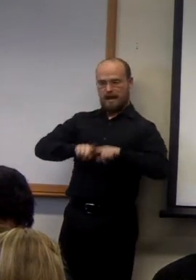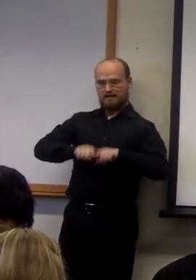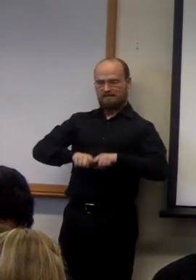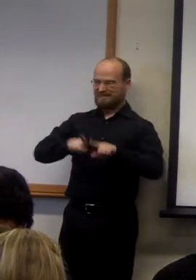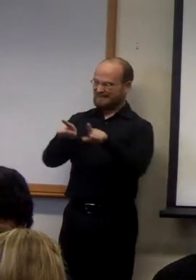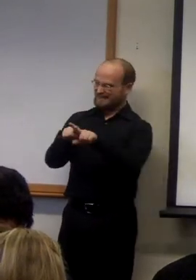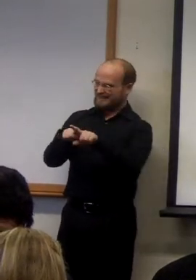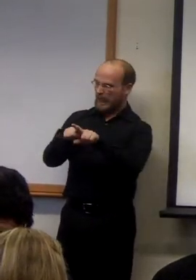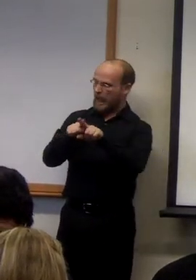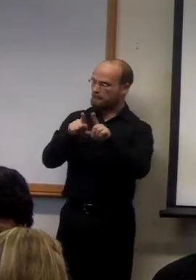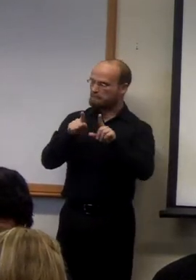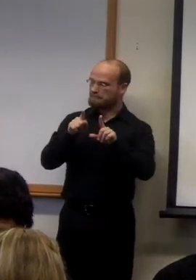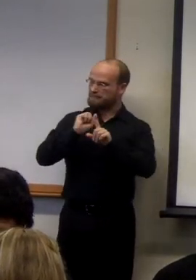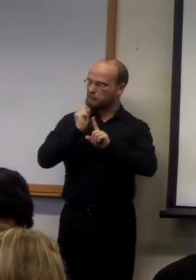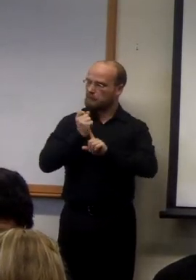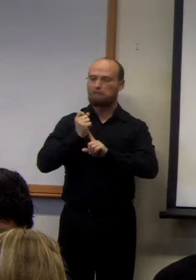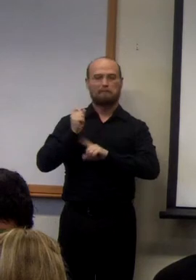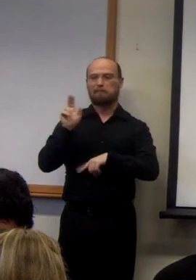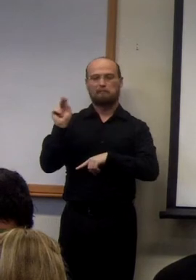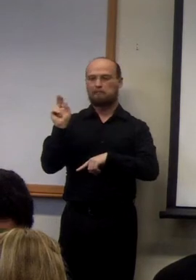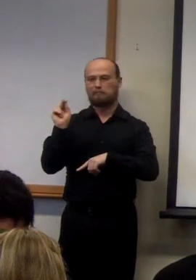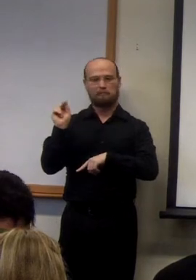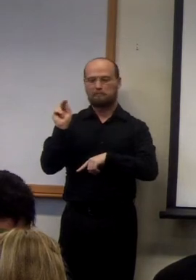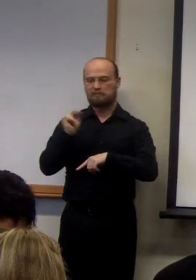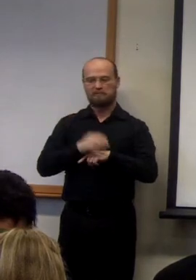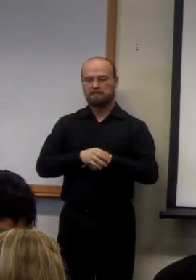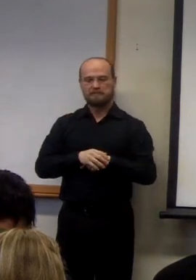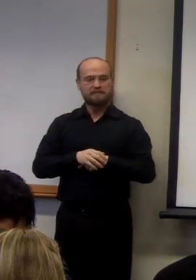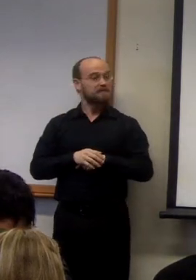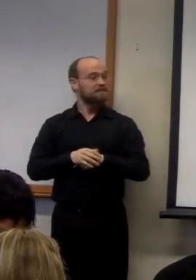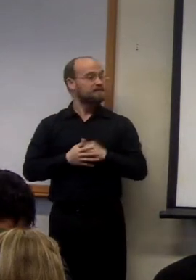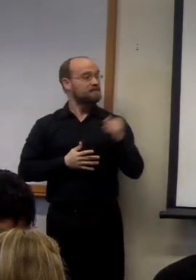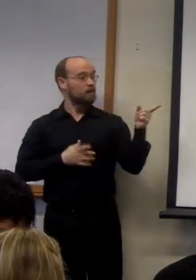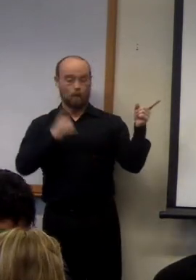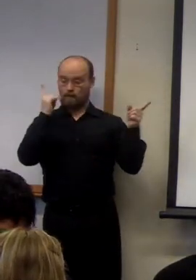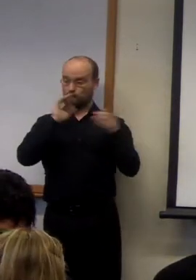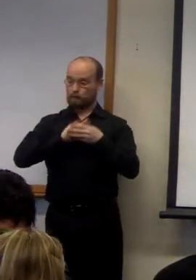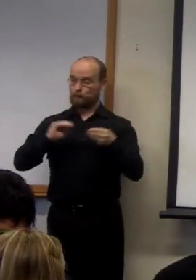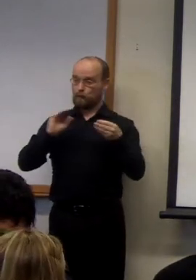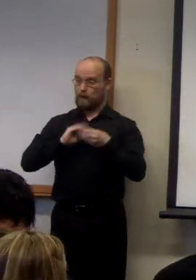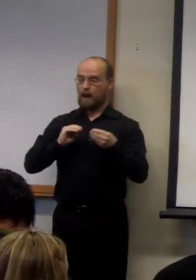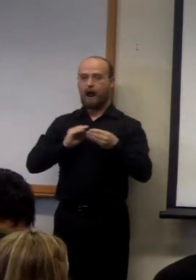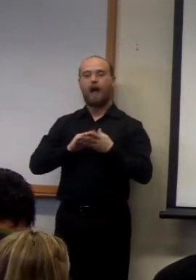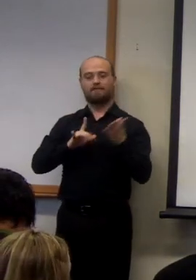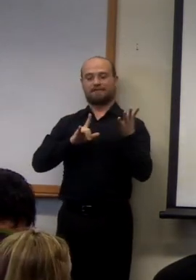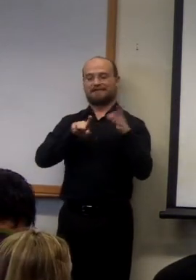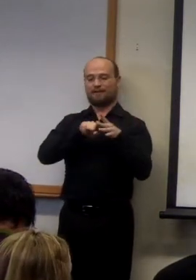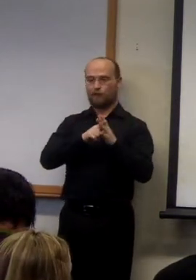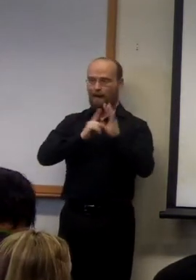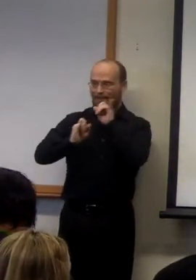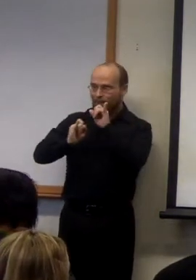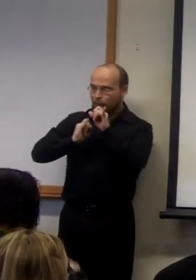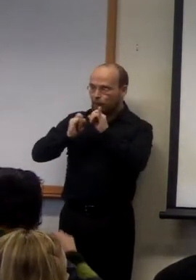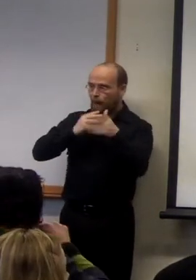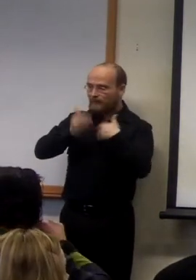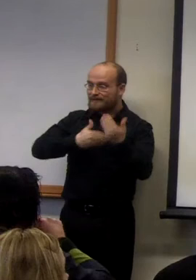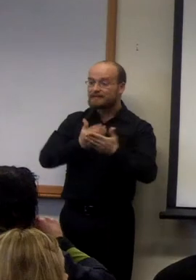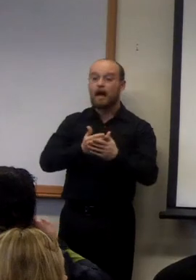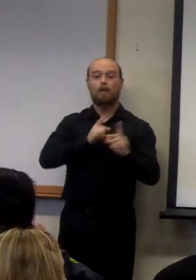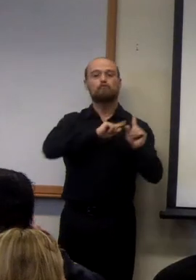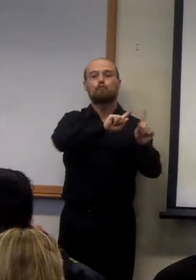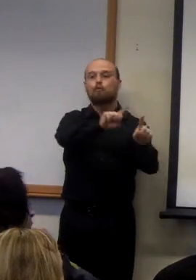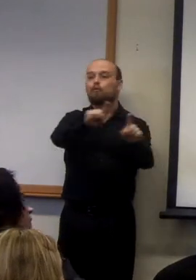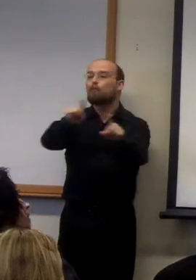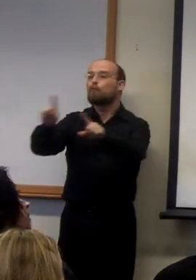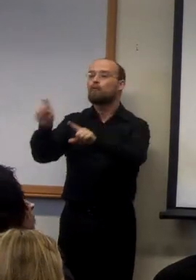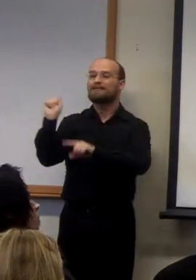And so one of the stories that I was having, so I embarked upon this interview process. I was going around Seattle. I was interviewing white